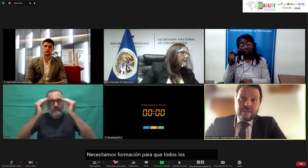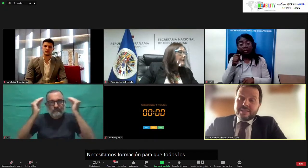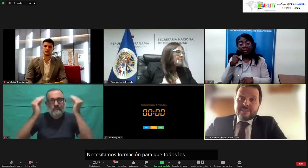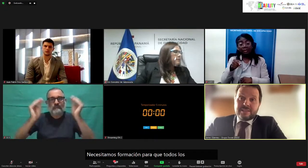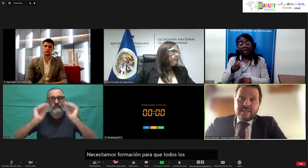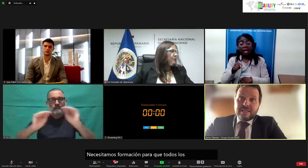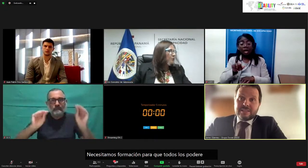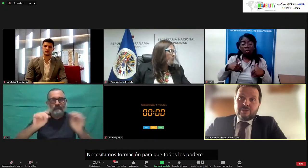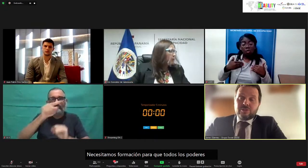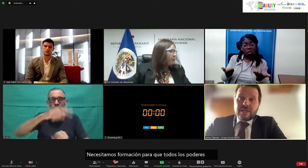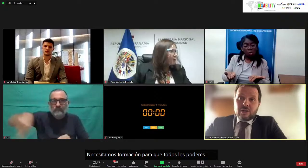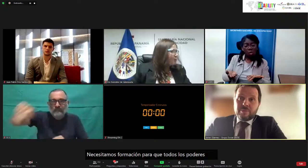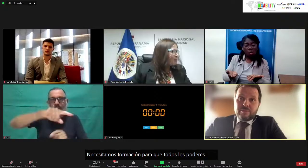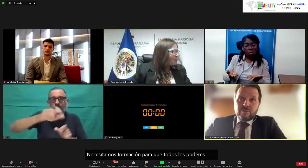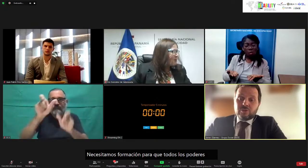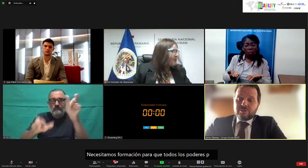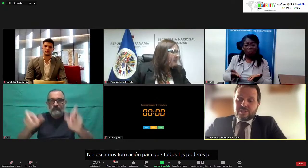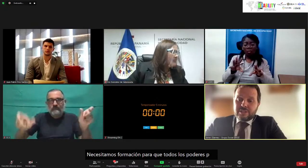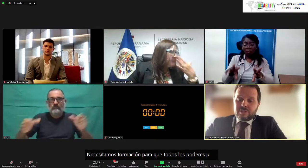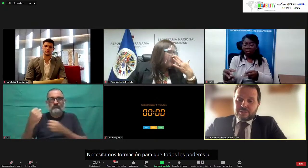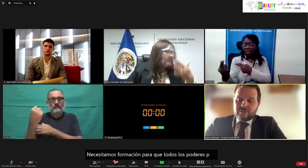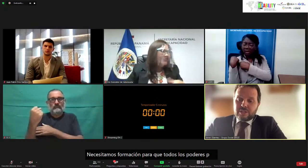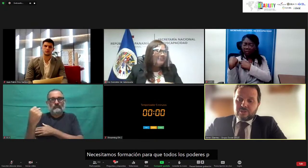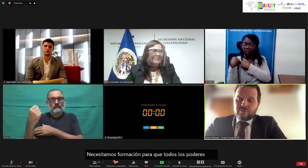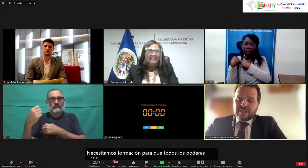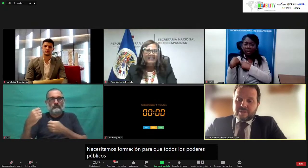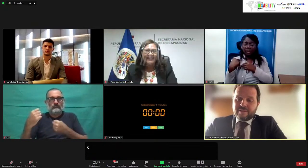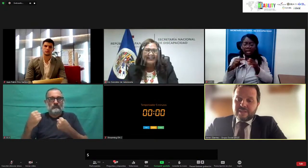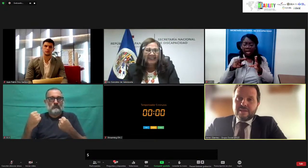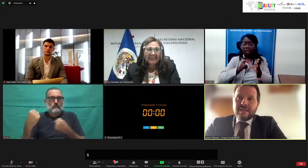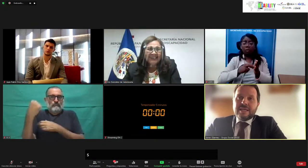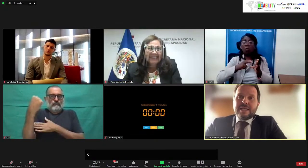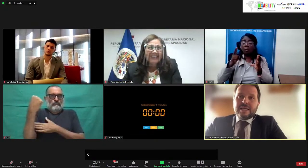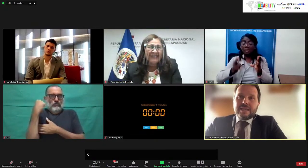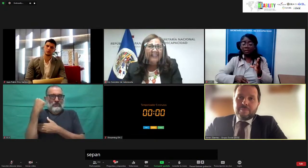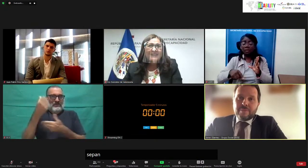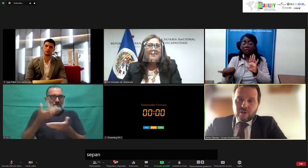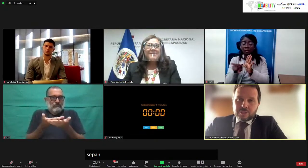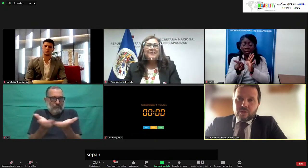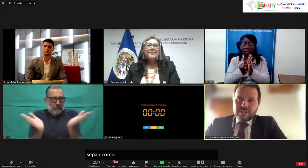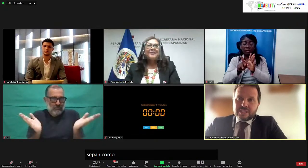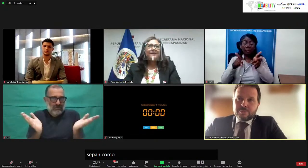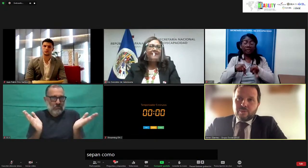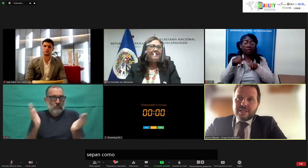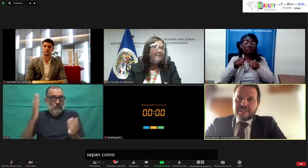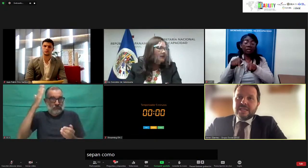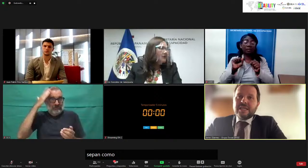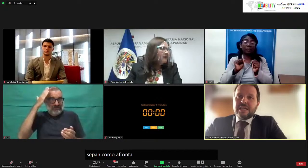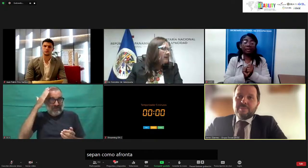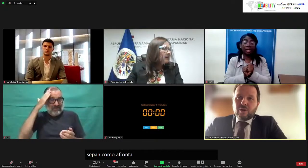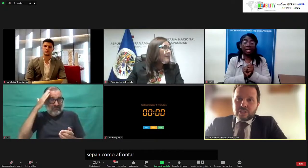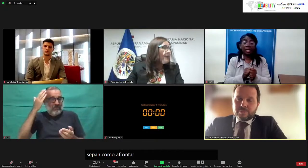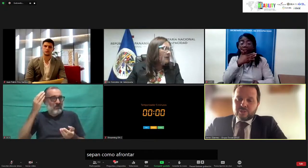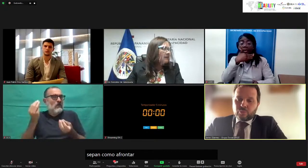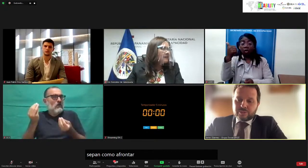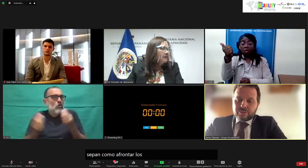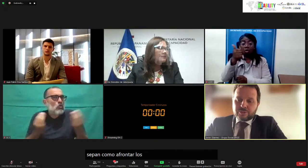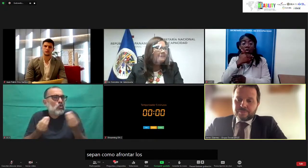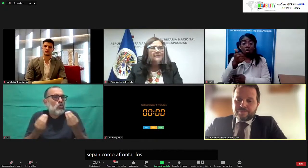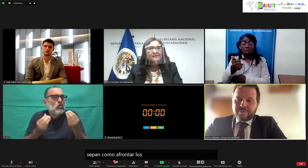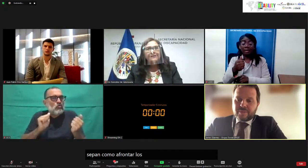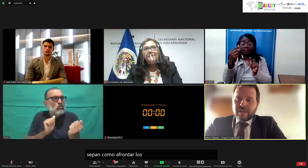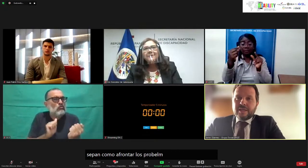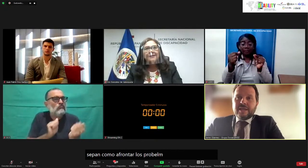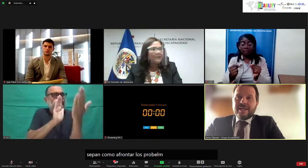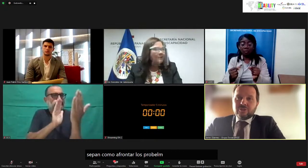know how to face the technical specificities that the convention on the rights of persons with disabilities brings and